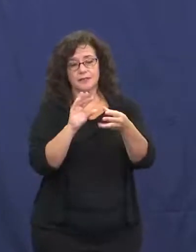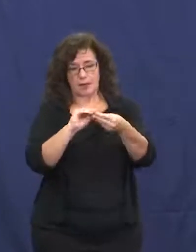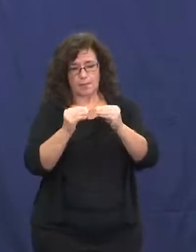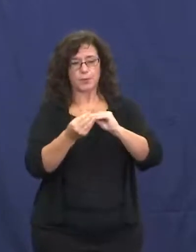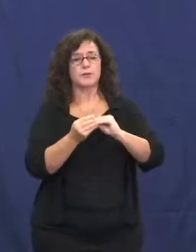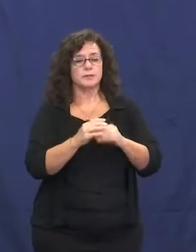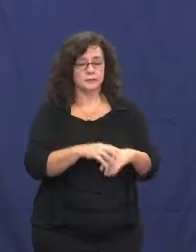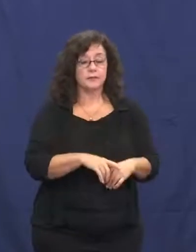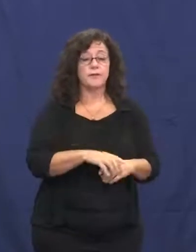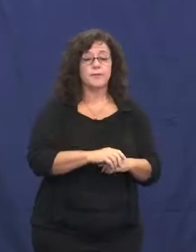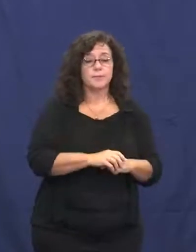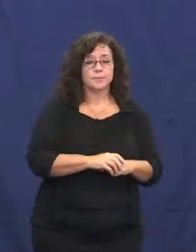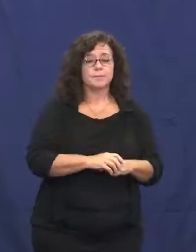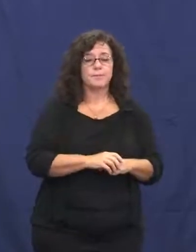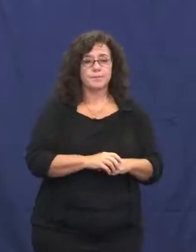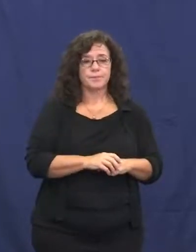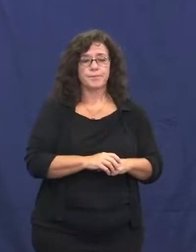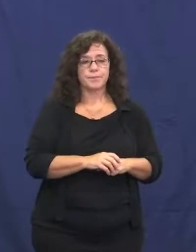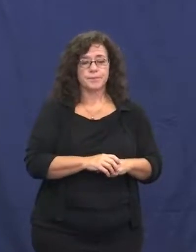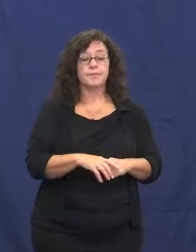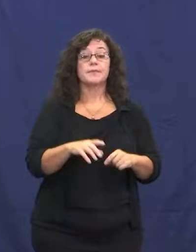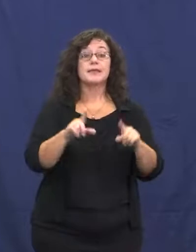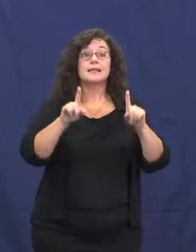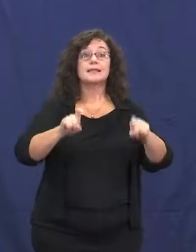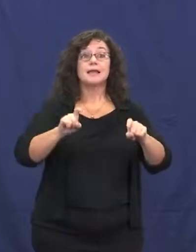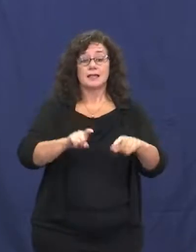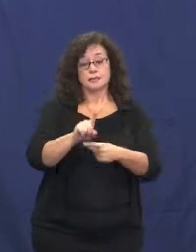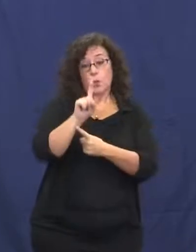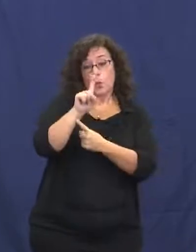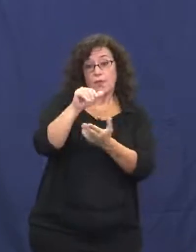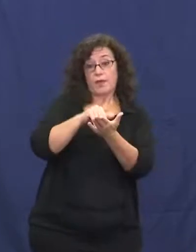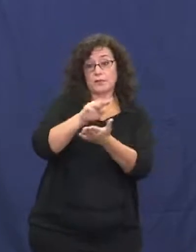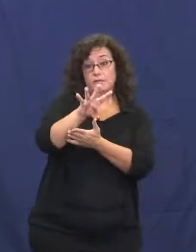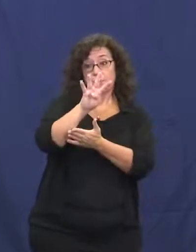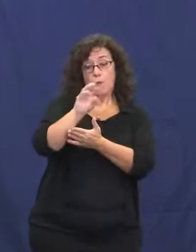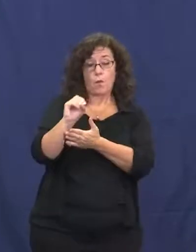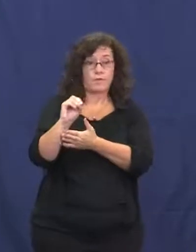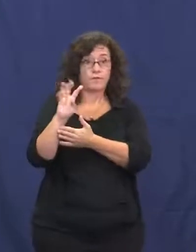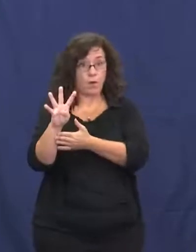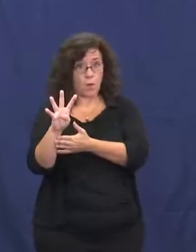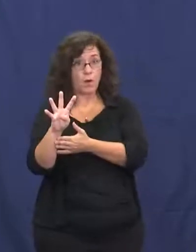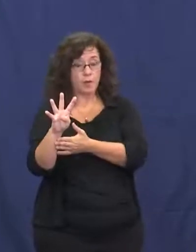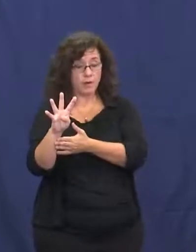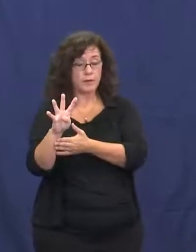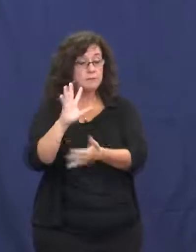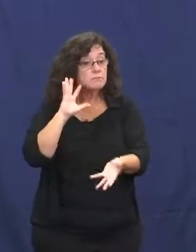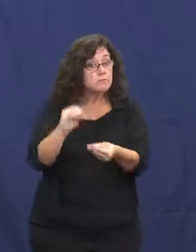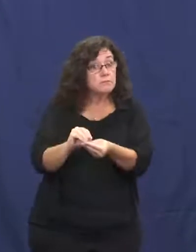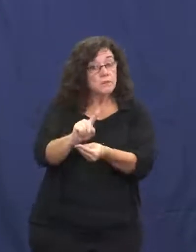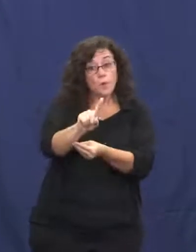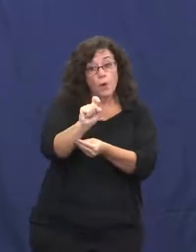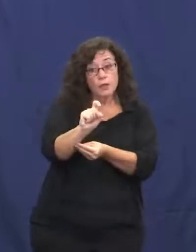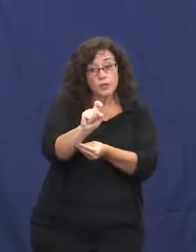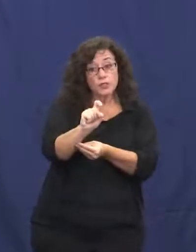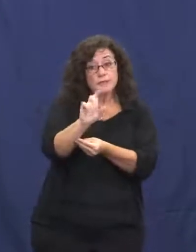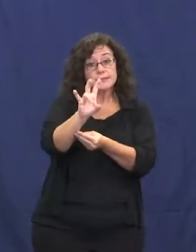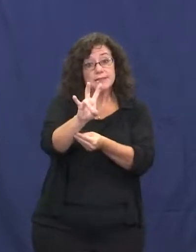1,104 additionally tested Ventura County residents. That brings our total to